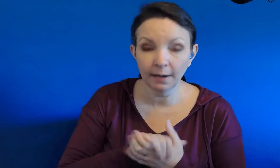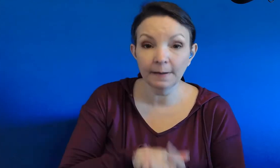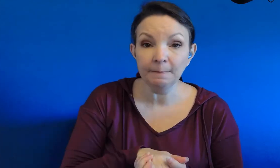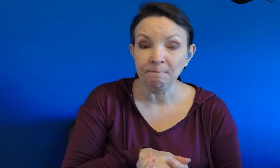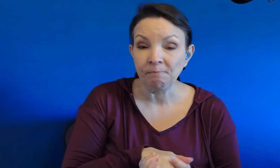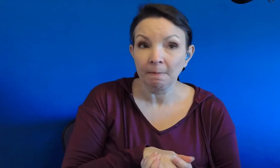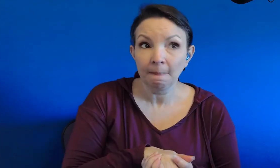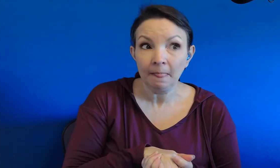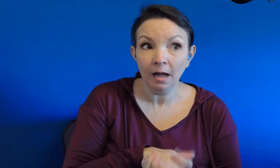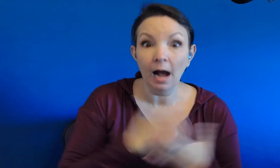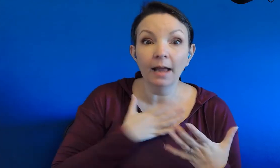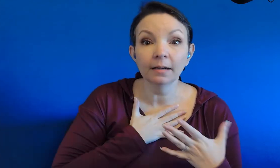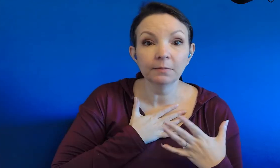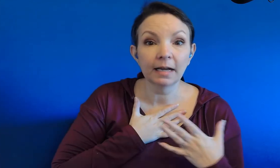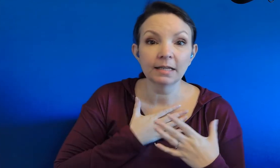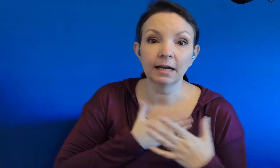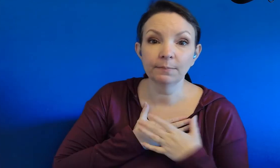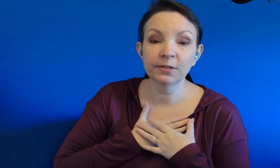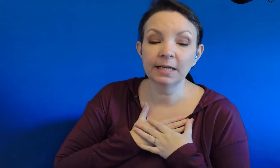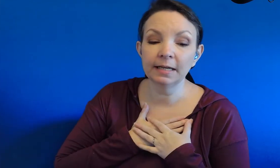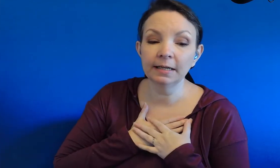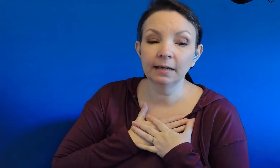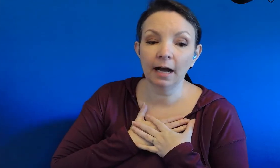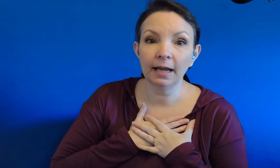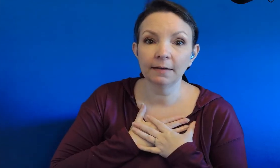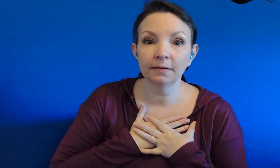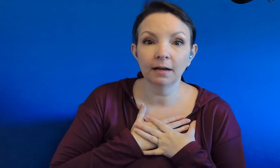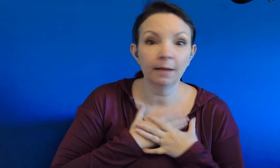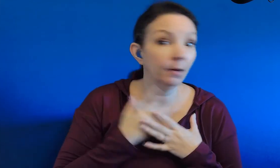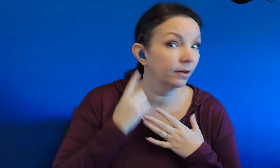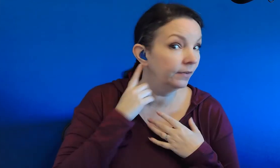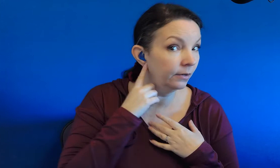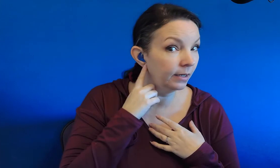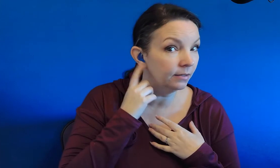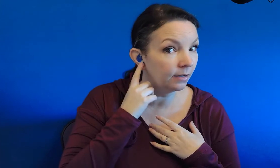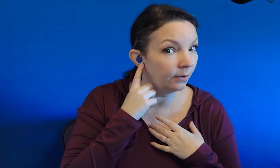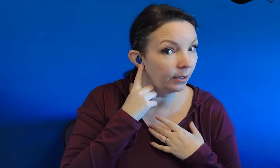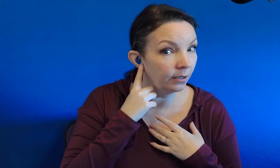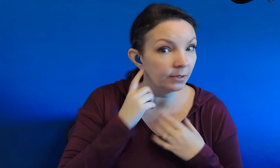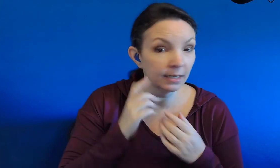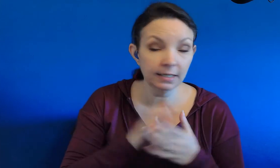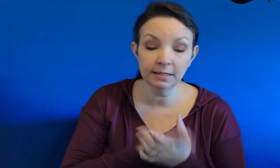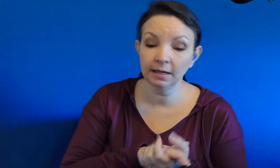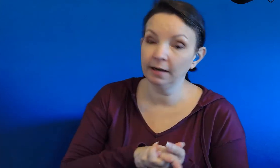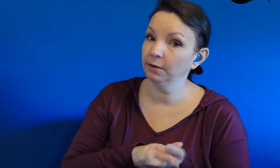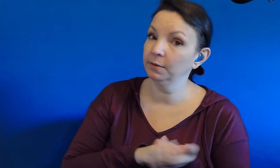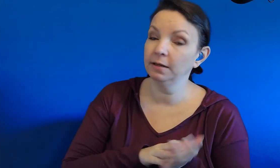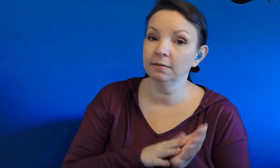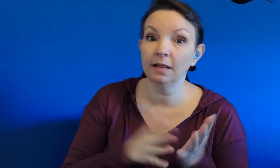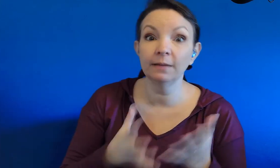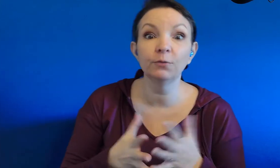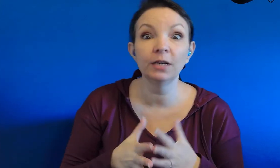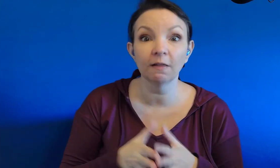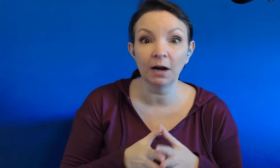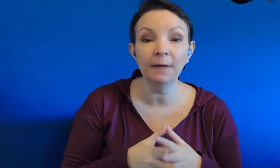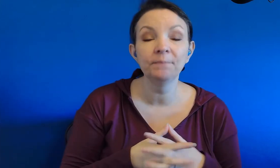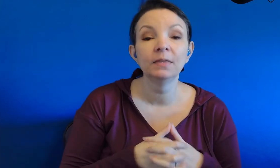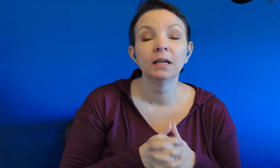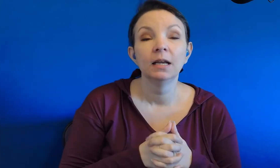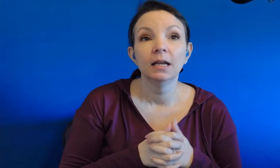Um, I am, like I said, I'm Preseda. I'm hard of hearing, so I wear hearing aids. I lip read a lot,